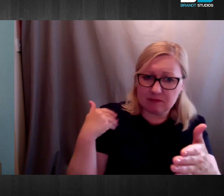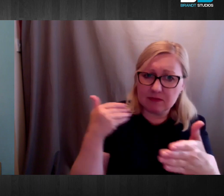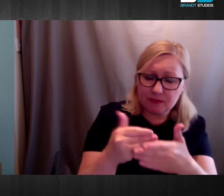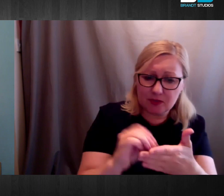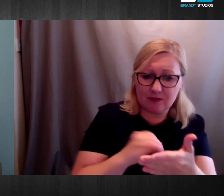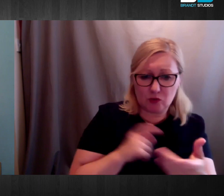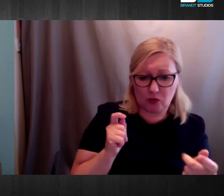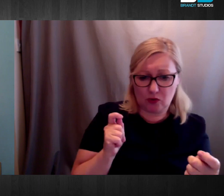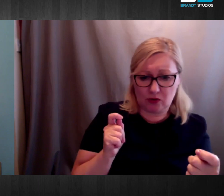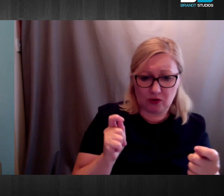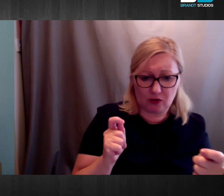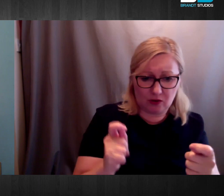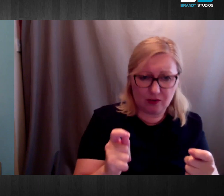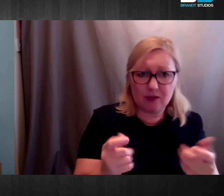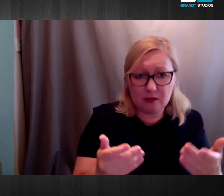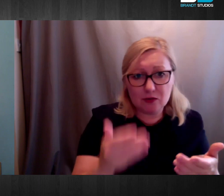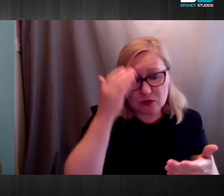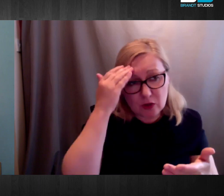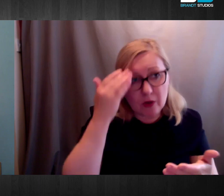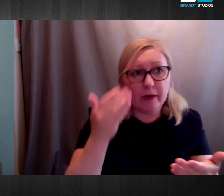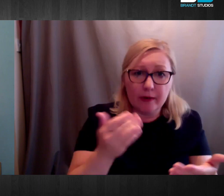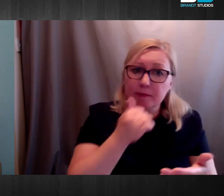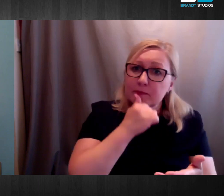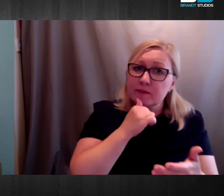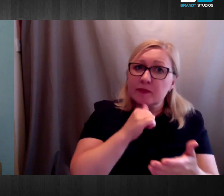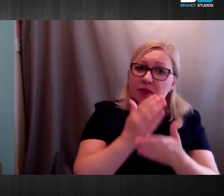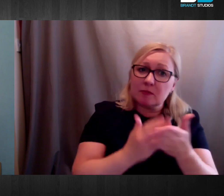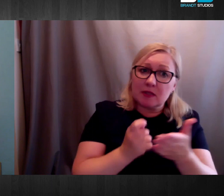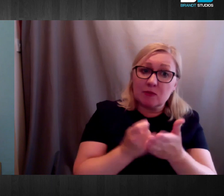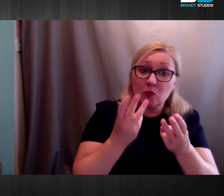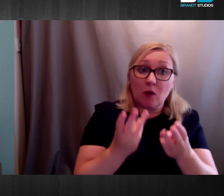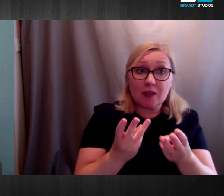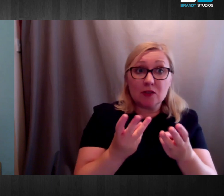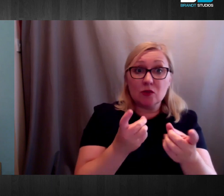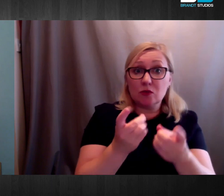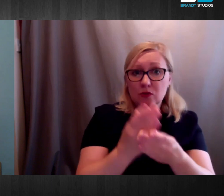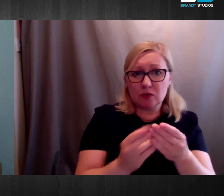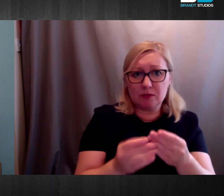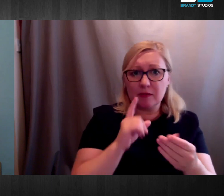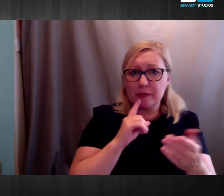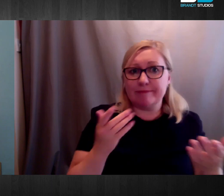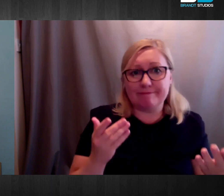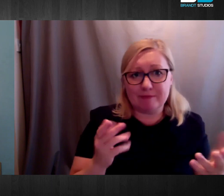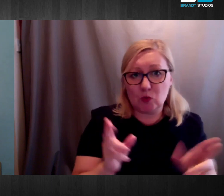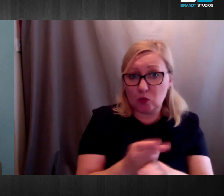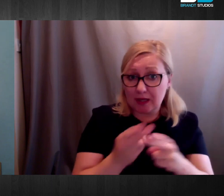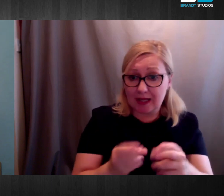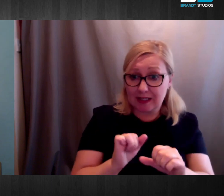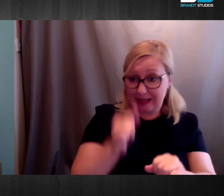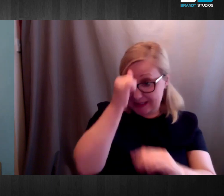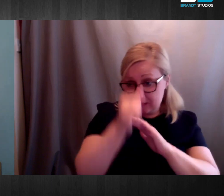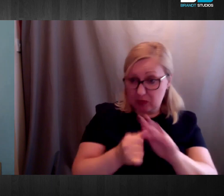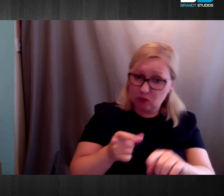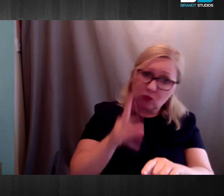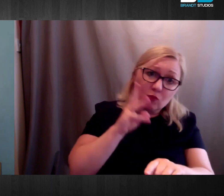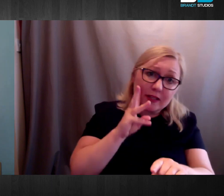really valuable experience that you are ready to share with researchers. And I suppose one of the big issues that researchers struggle with